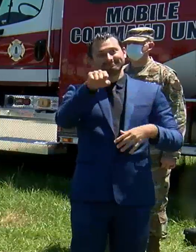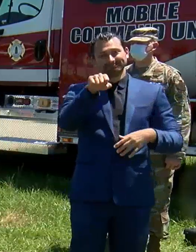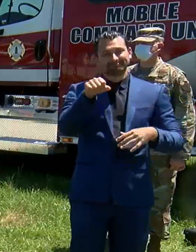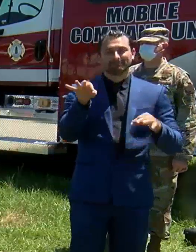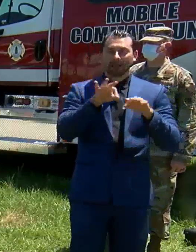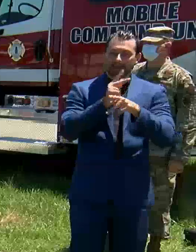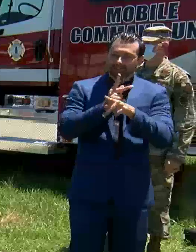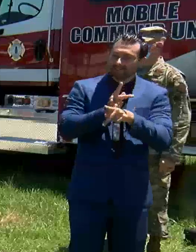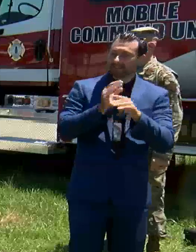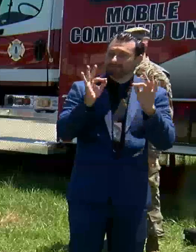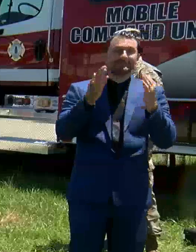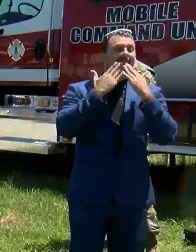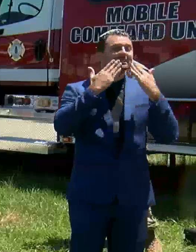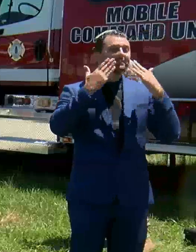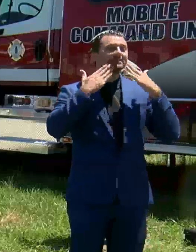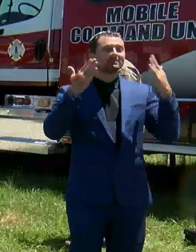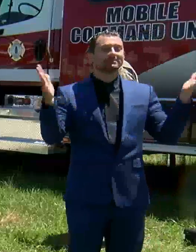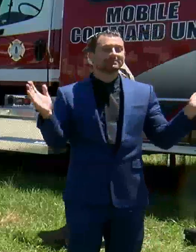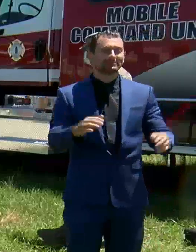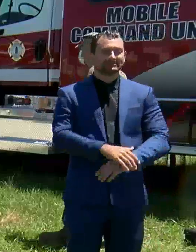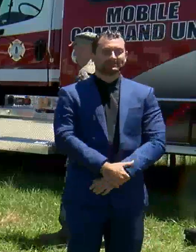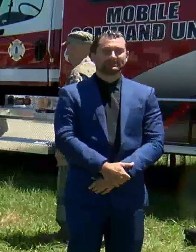everybody. Appreciate it.